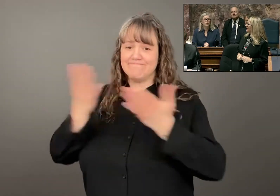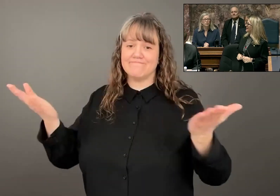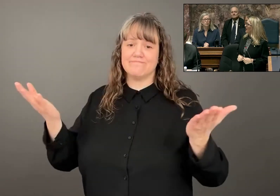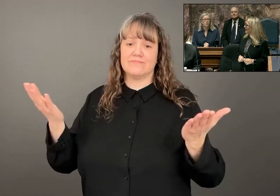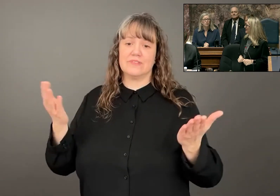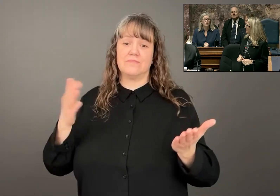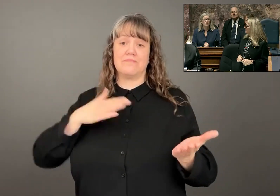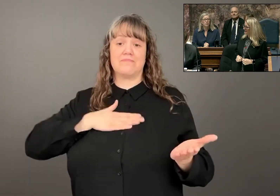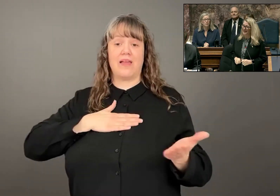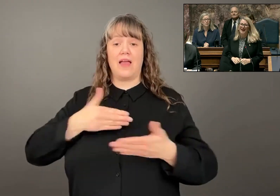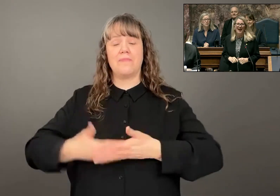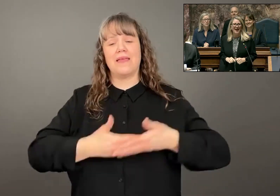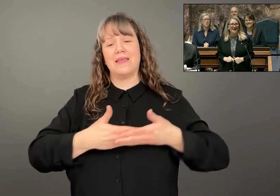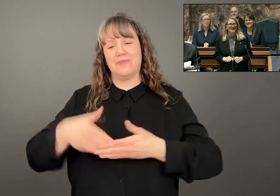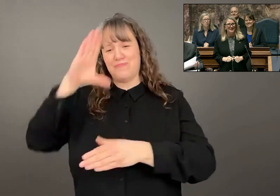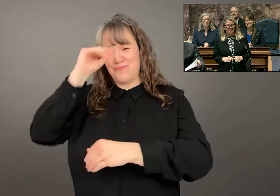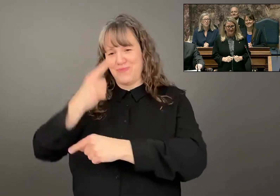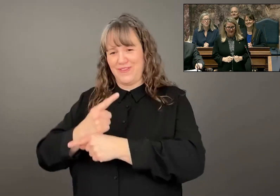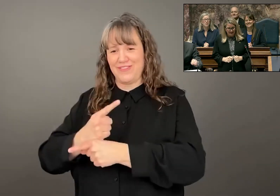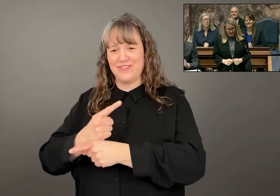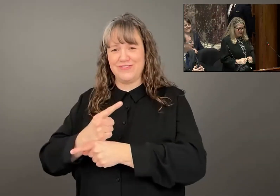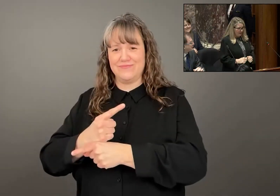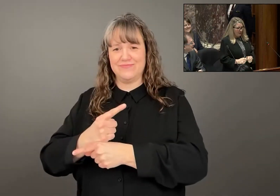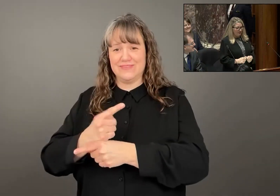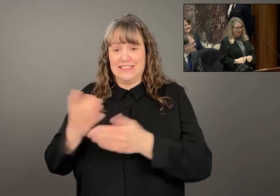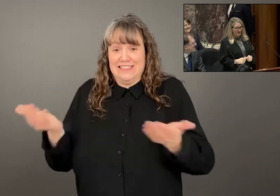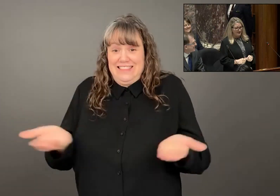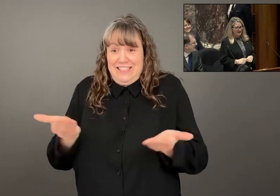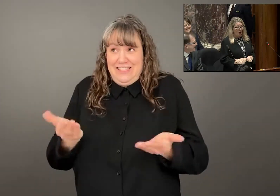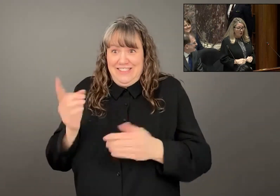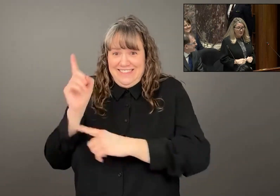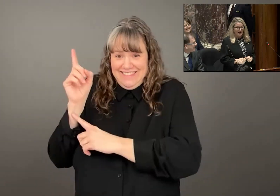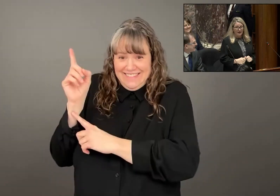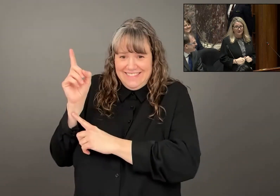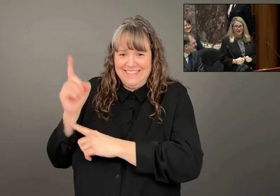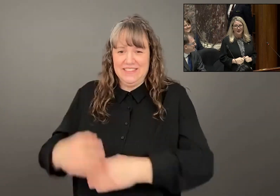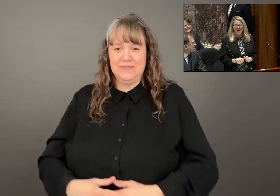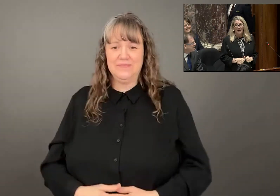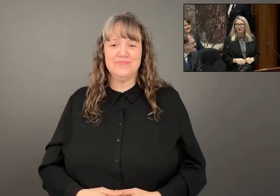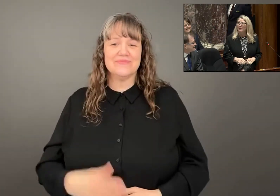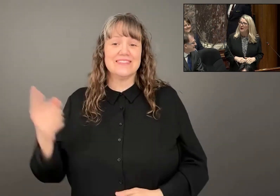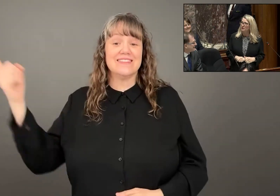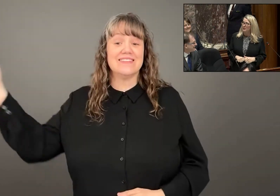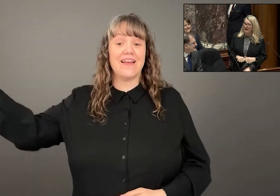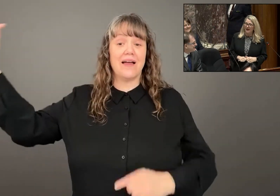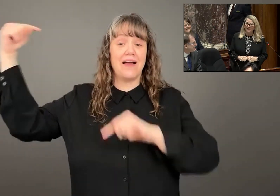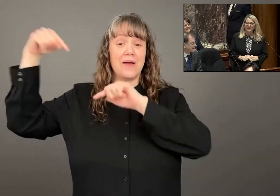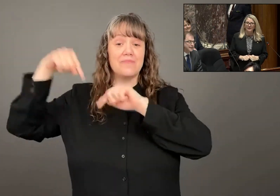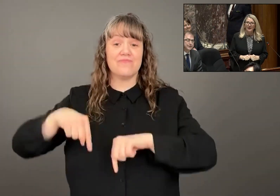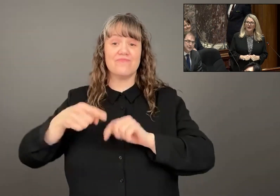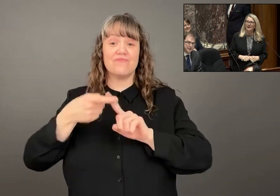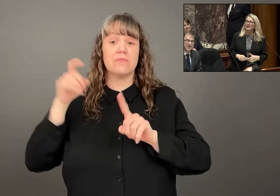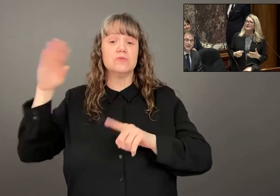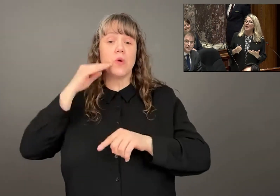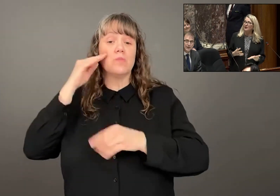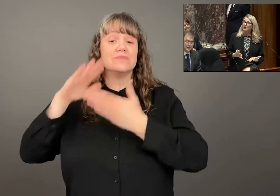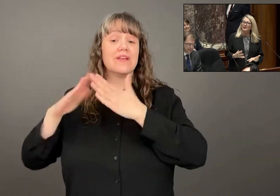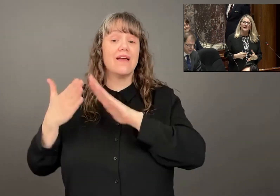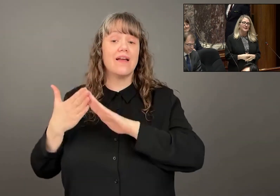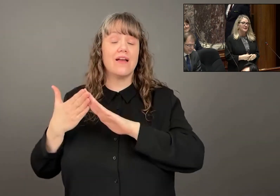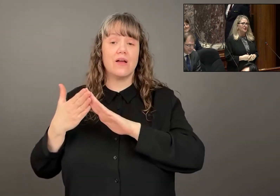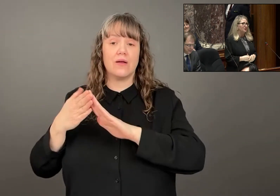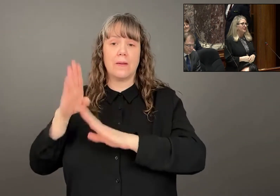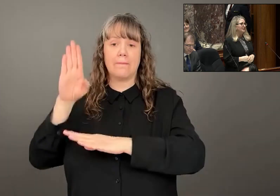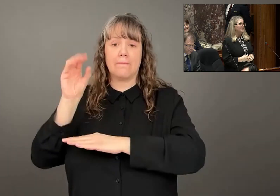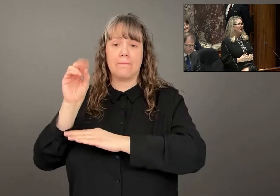is in the audience. And he's come over from his hometown of Boundary Bay. He's actually